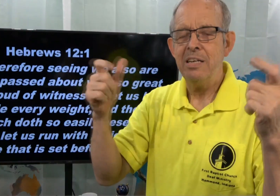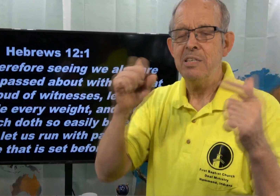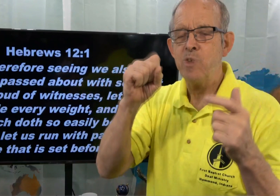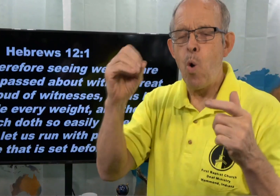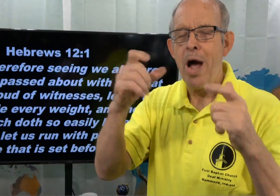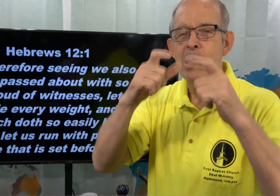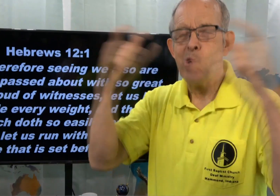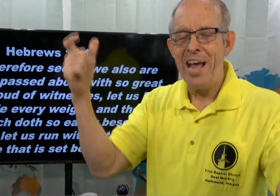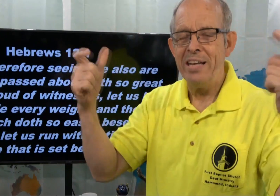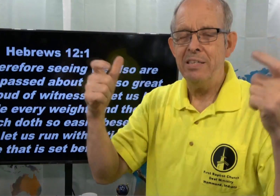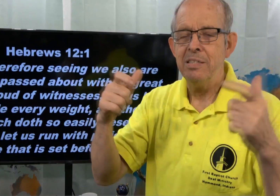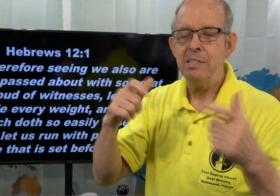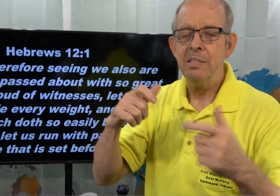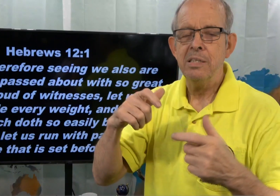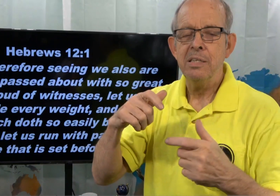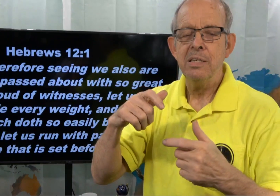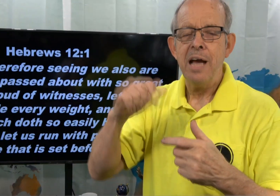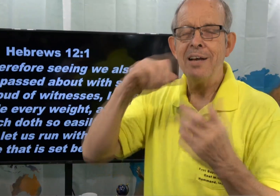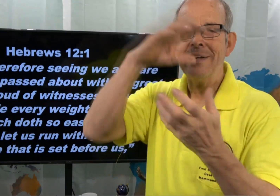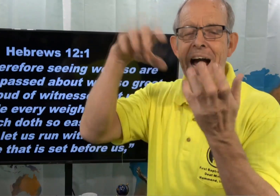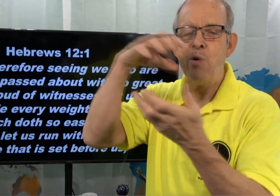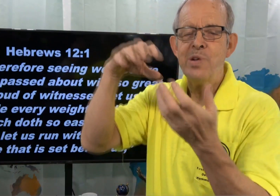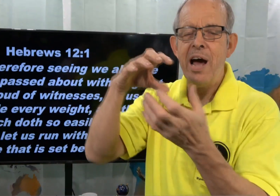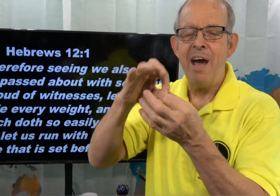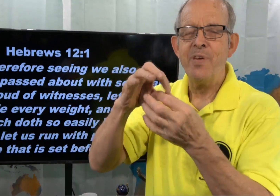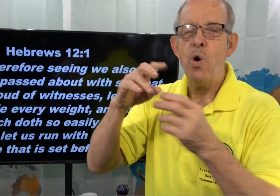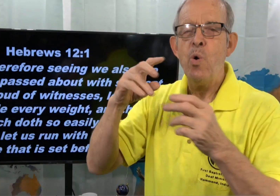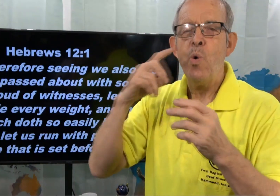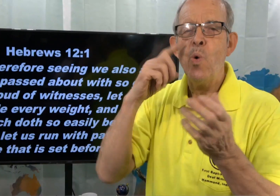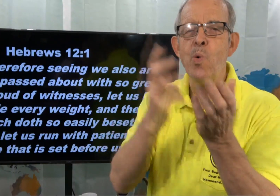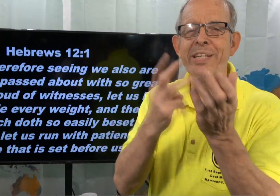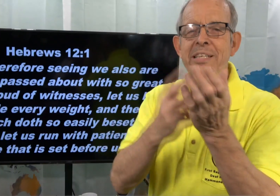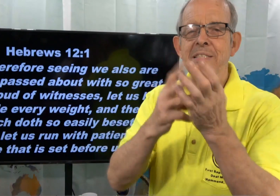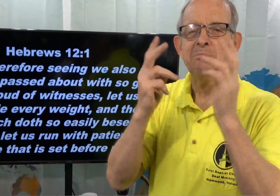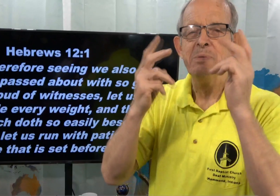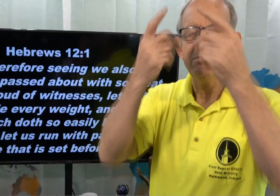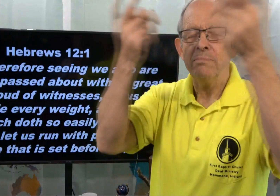Great, so great a cloud of witness.